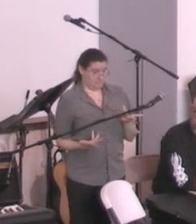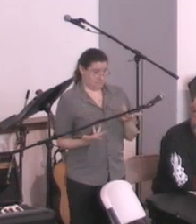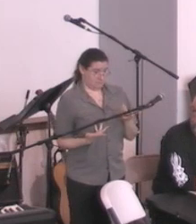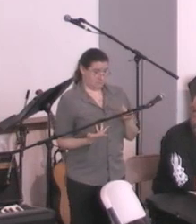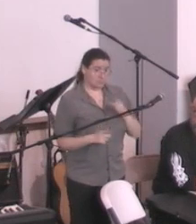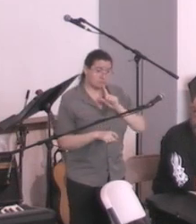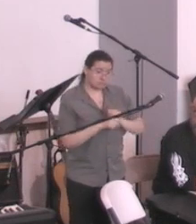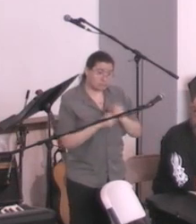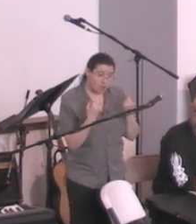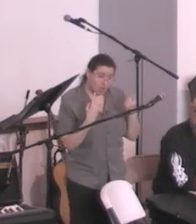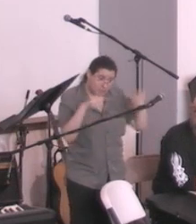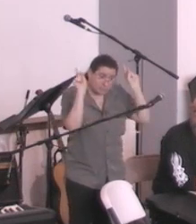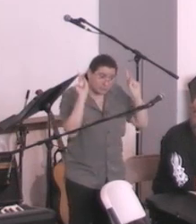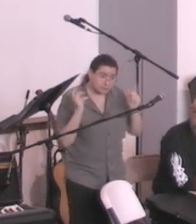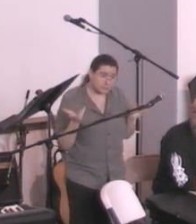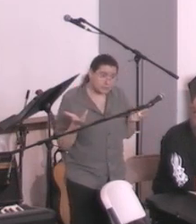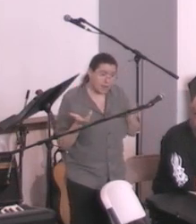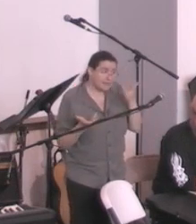accomplished that?